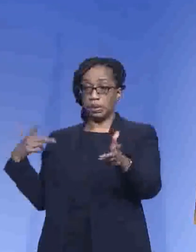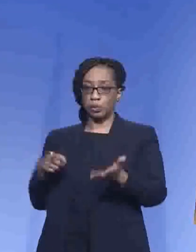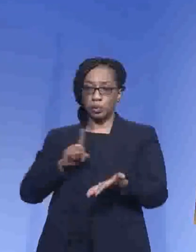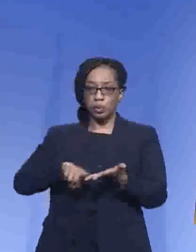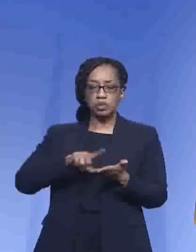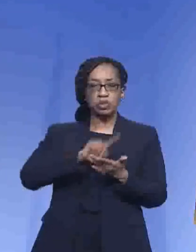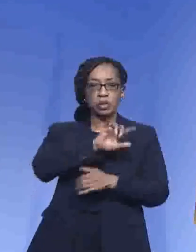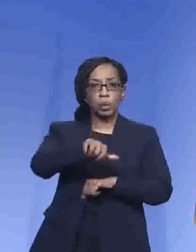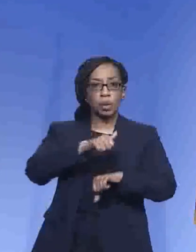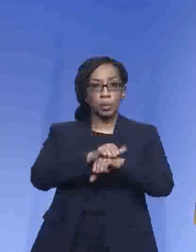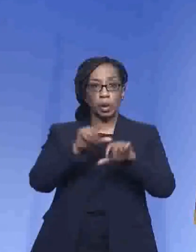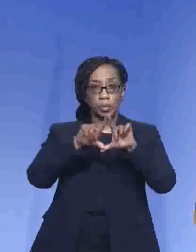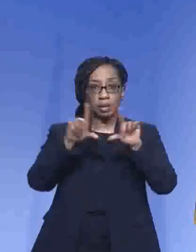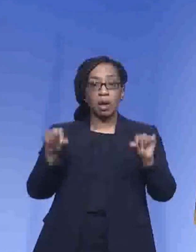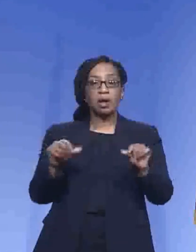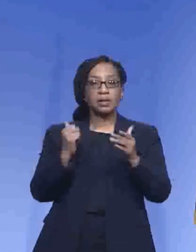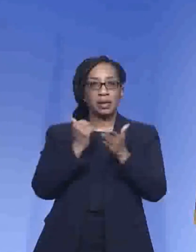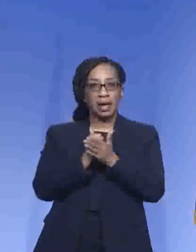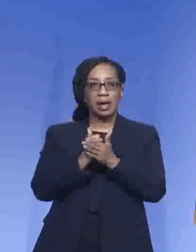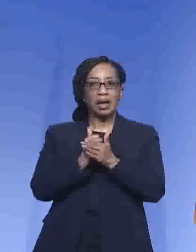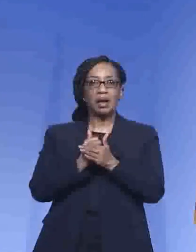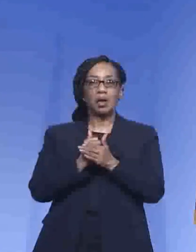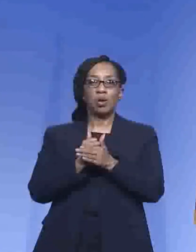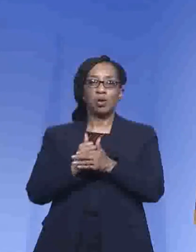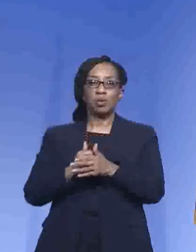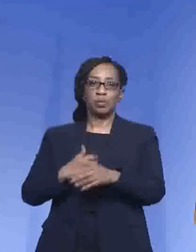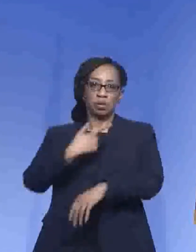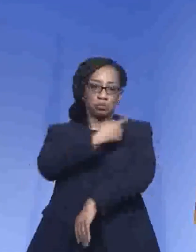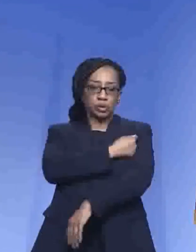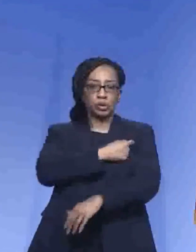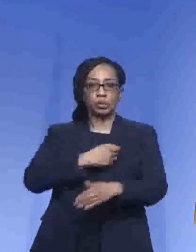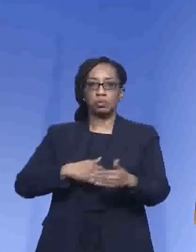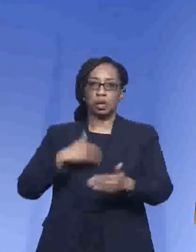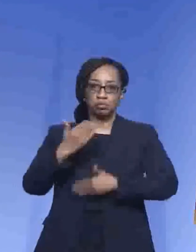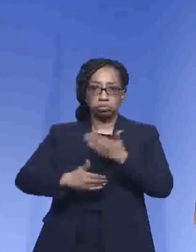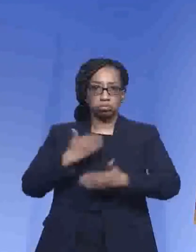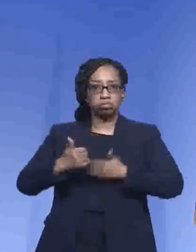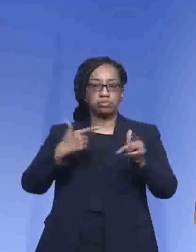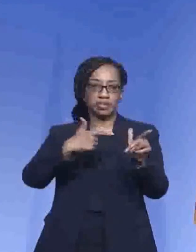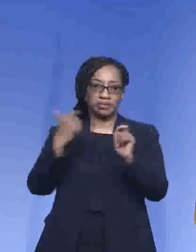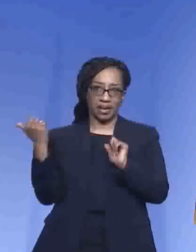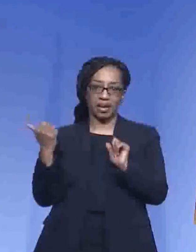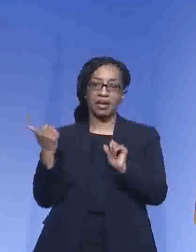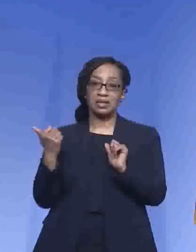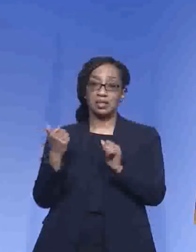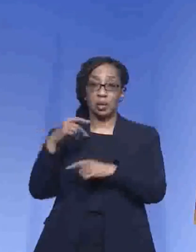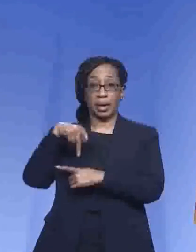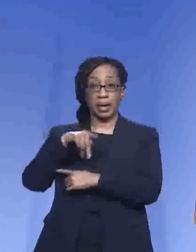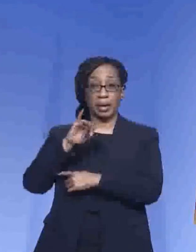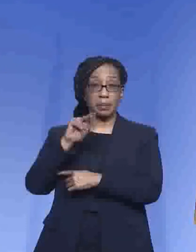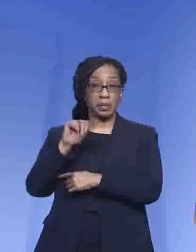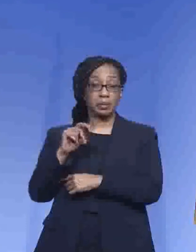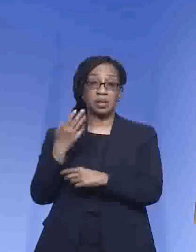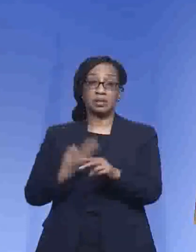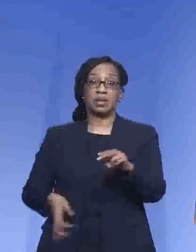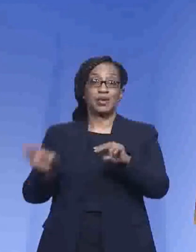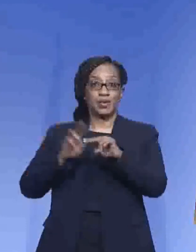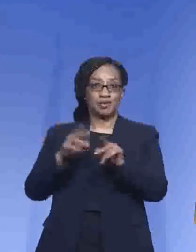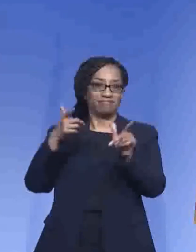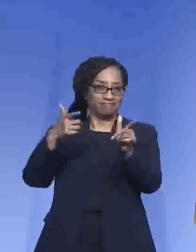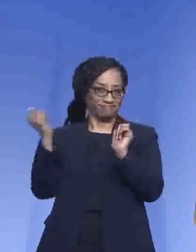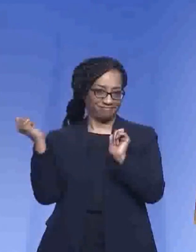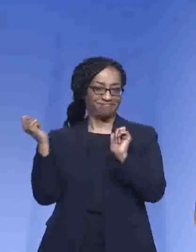card. That will speed up the process, and that has worked really well this week at Pipkin, and that alone, along with the other two